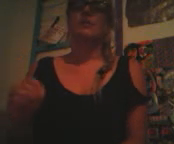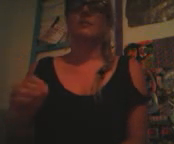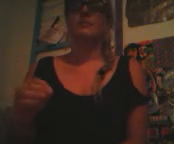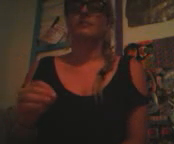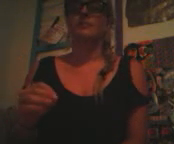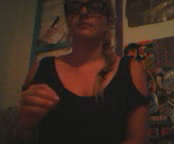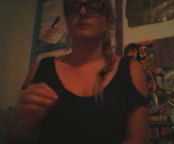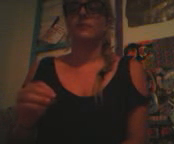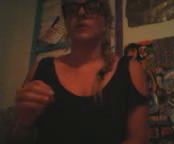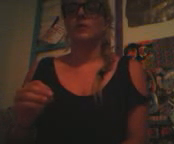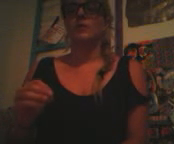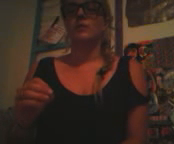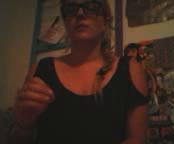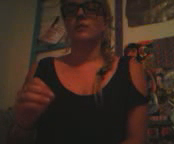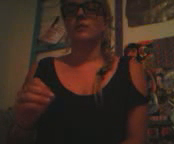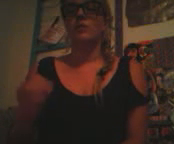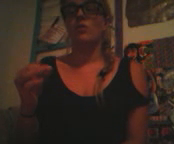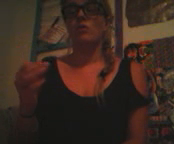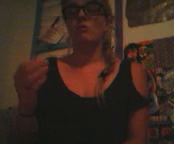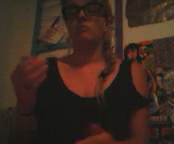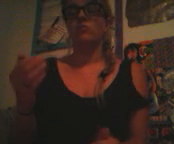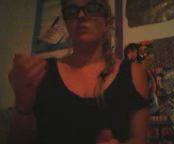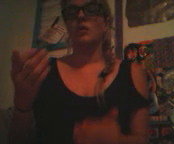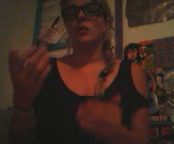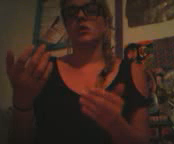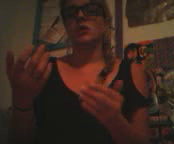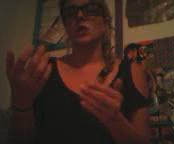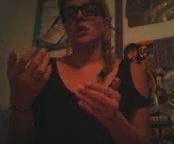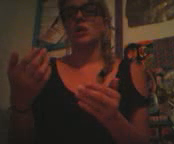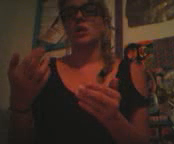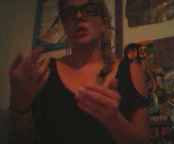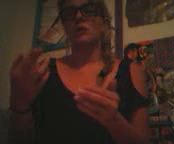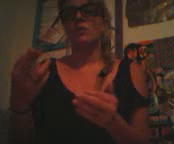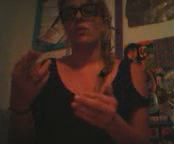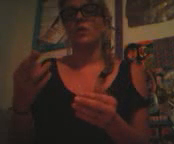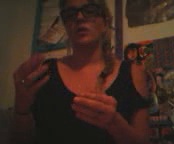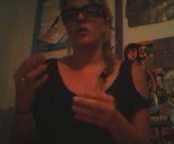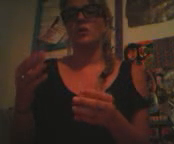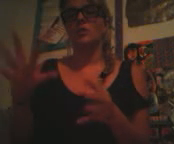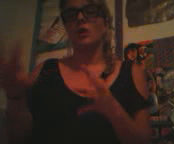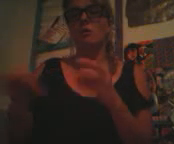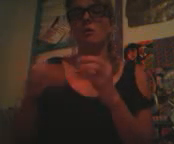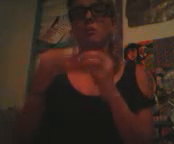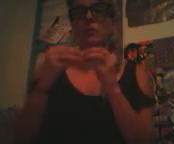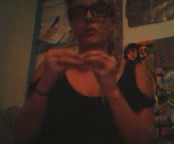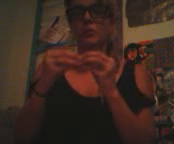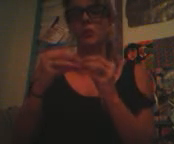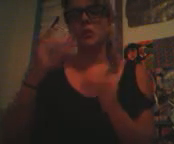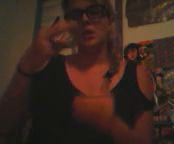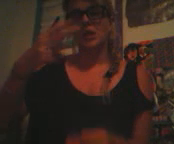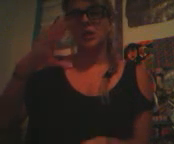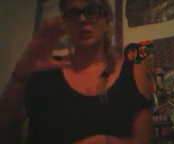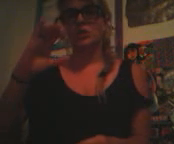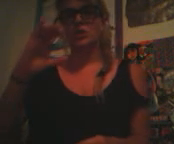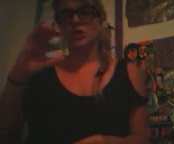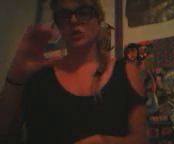happen is that H could end up being by itself and zinc in its place. So zinc is going to attempt to bump out the